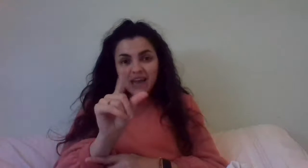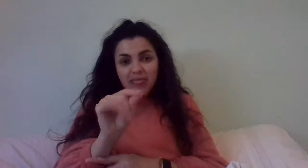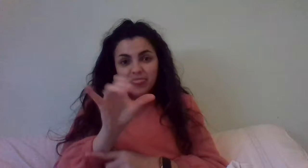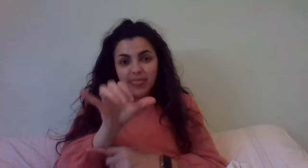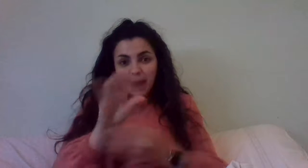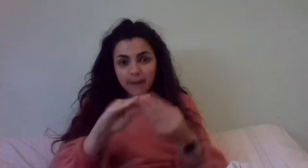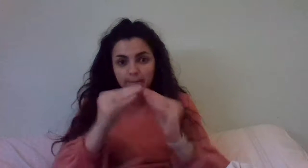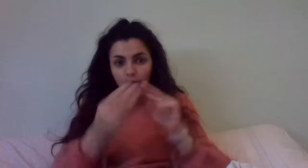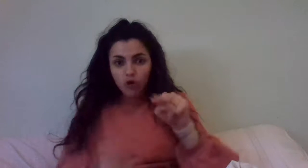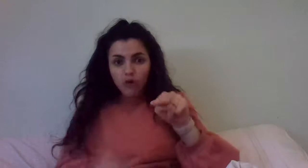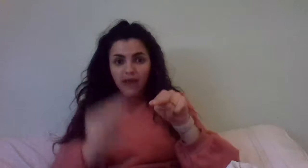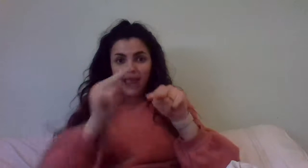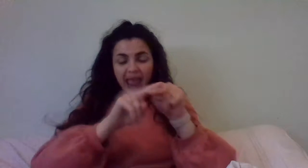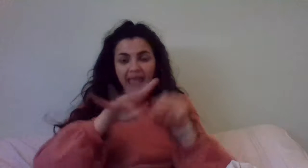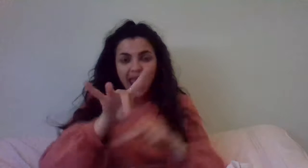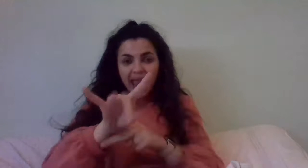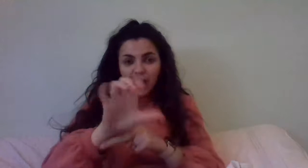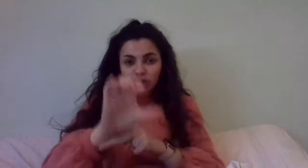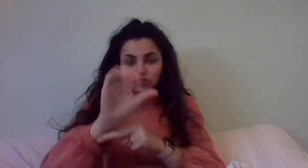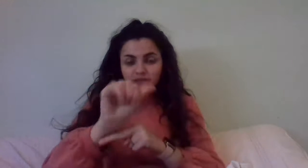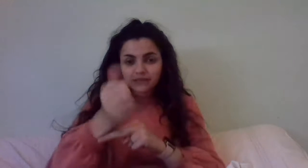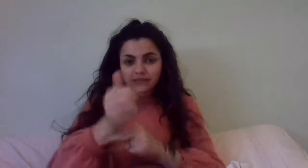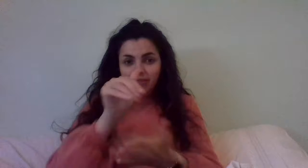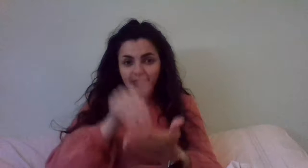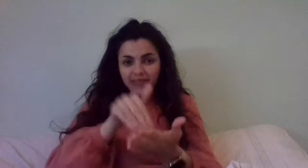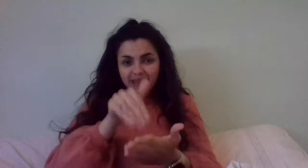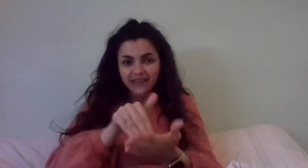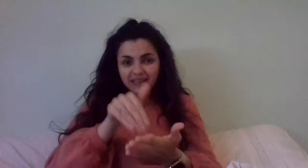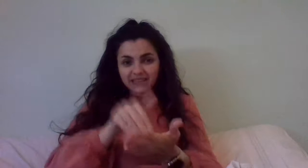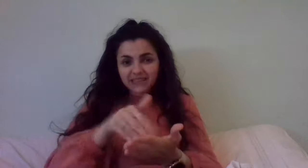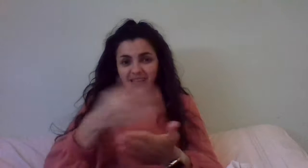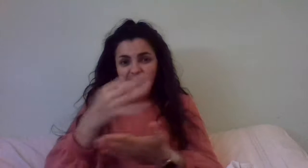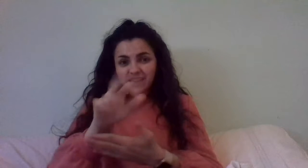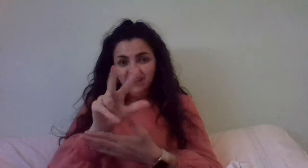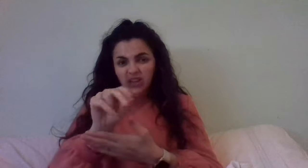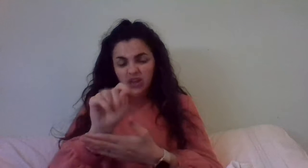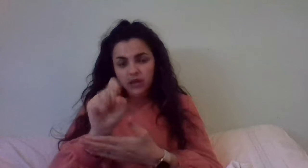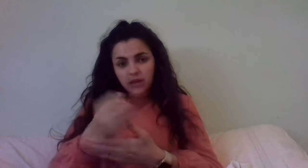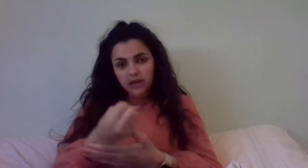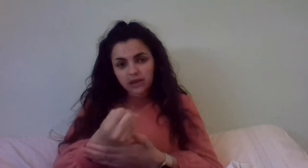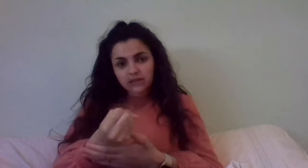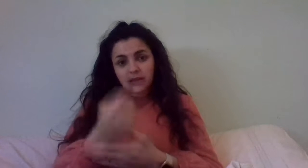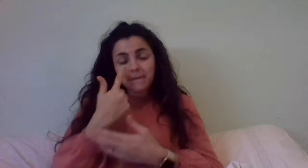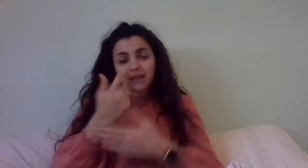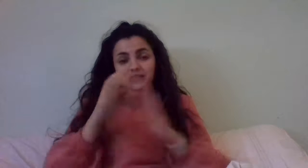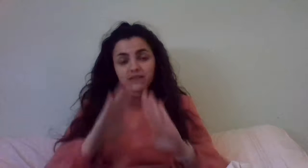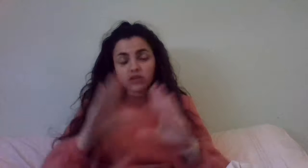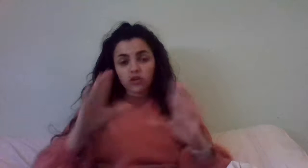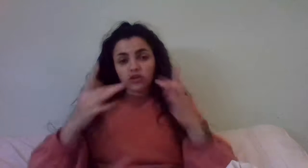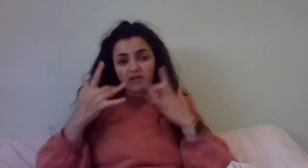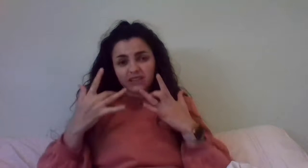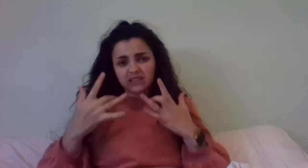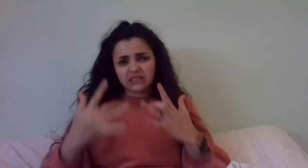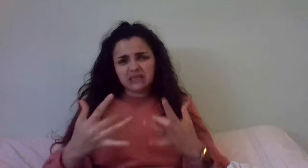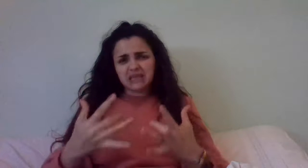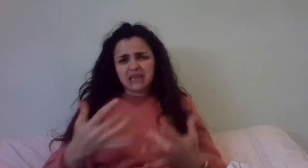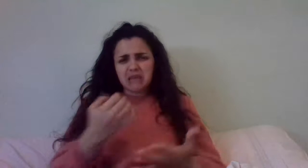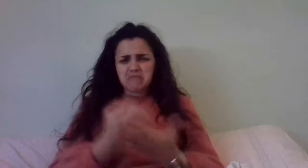810,000. In the 1930s, because of the Great Depression and the economic distress that is felt all over the United States and the